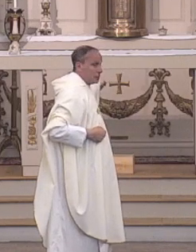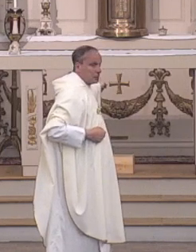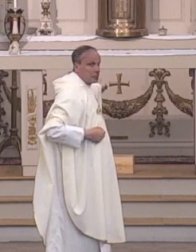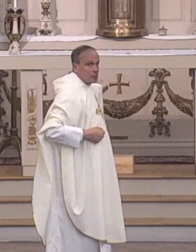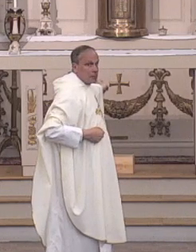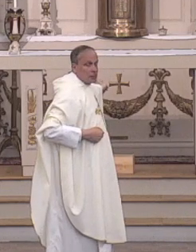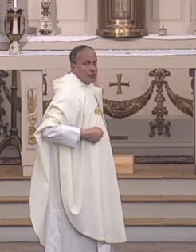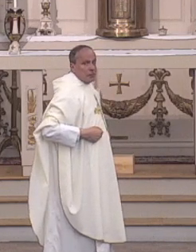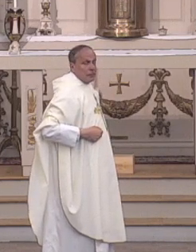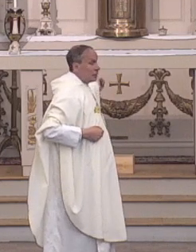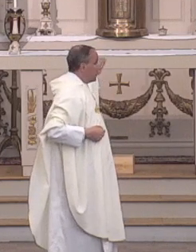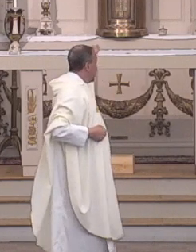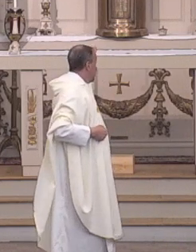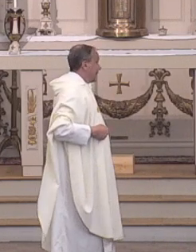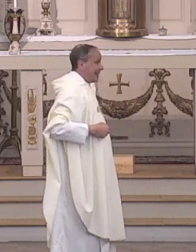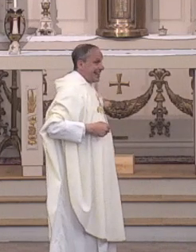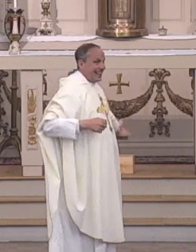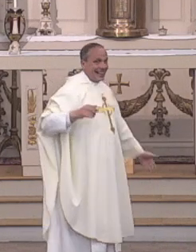tabernacle.